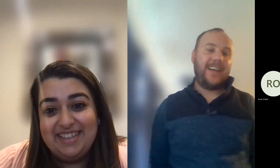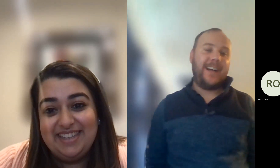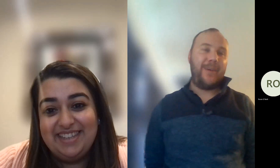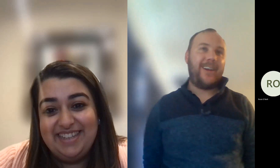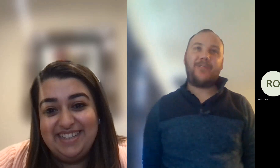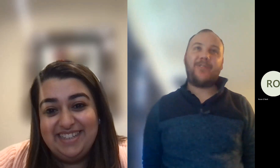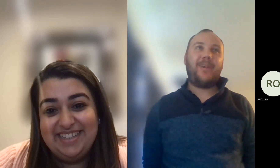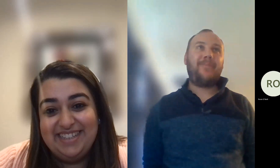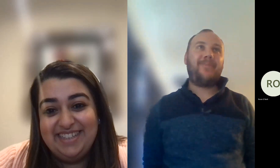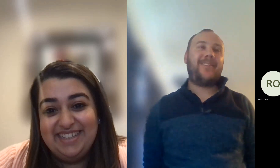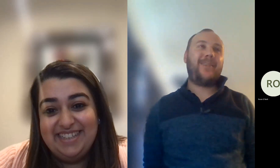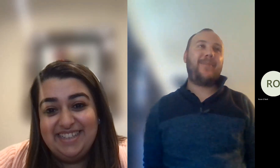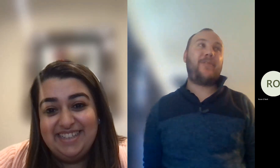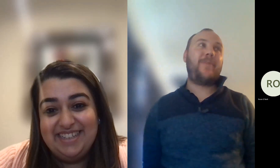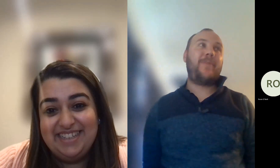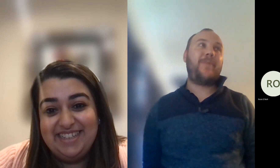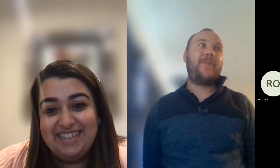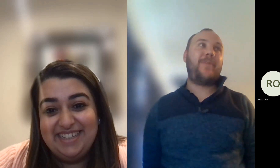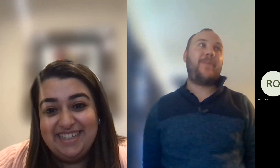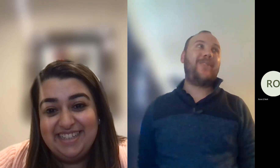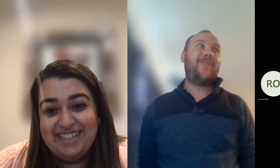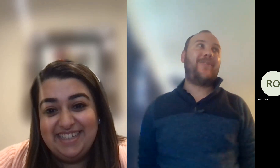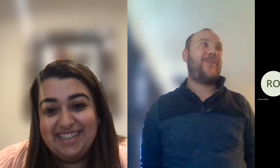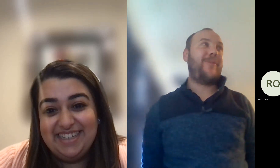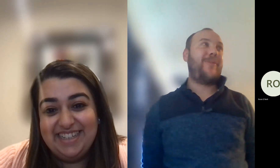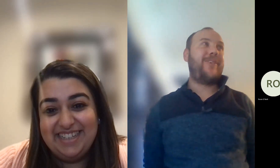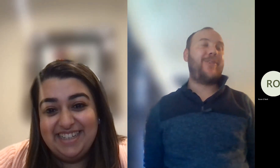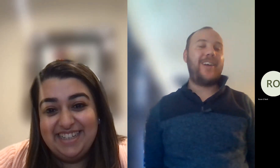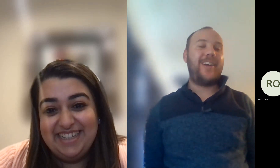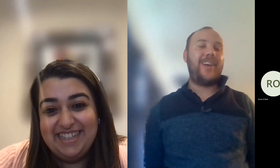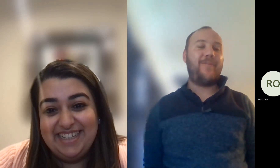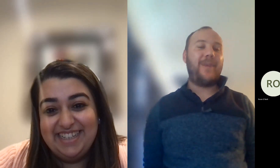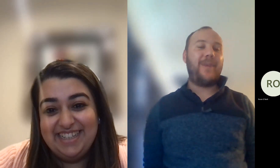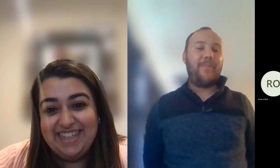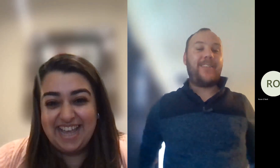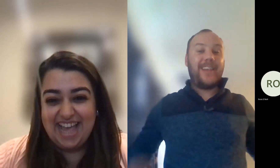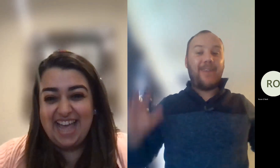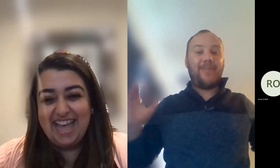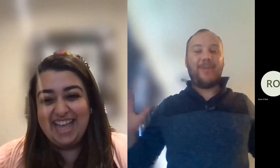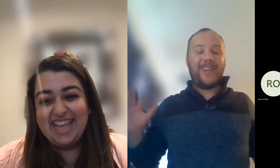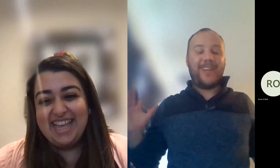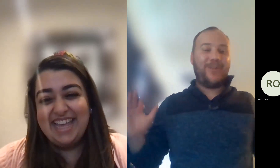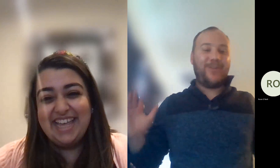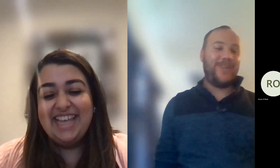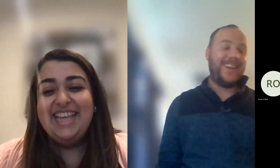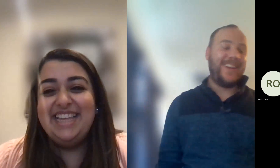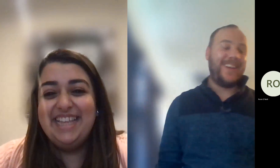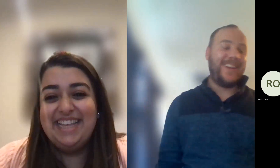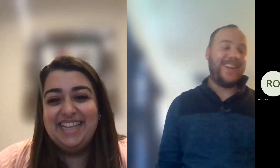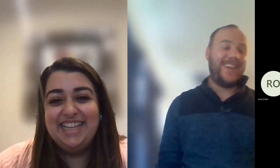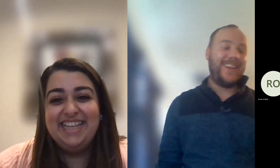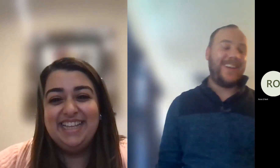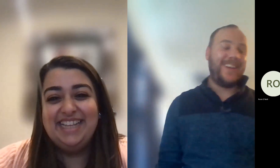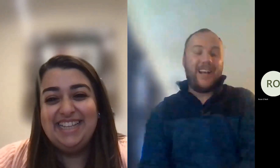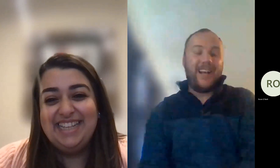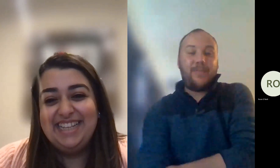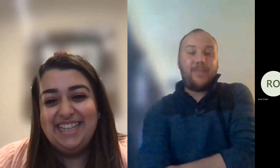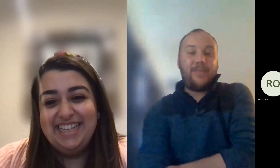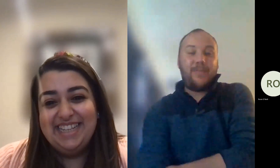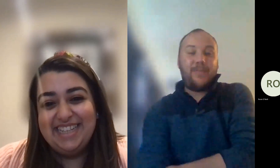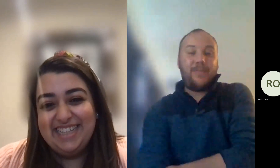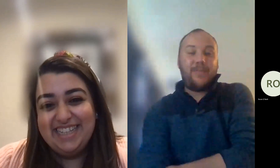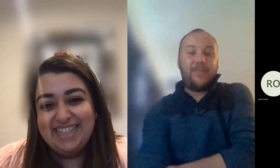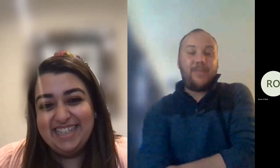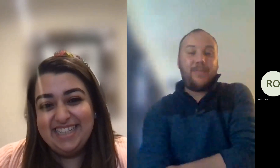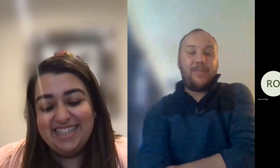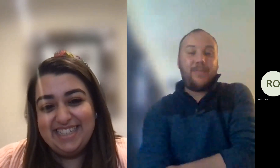heartwarming to hear. And it's going to be difficult for me to get that sight of the conga line out of my head, but it's a lovely one. It's a warming one. That's brilliant.